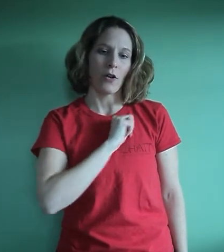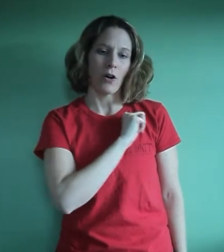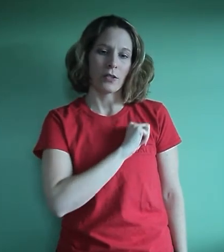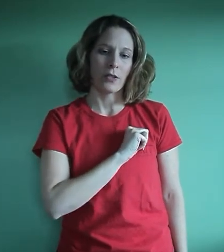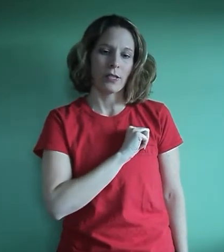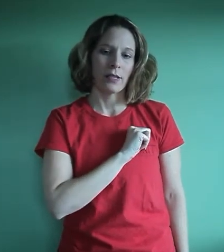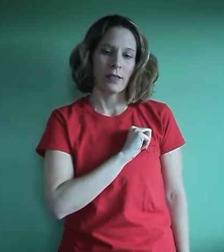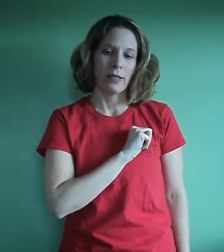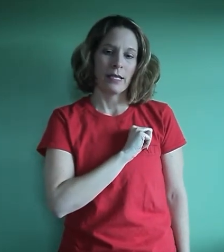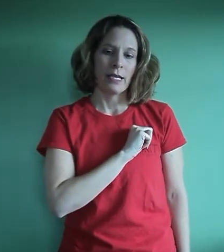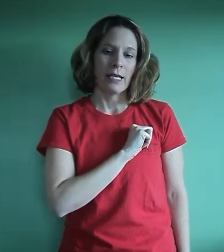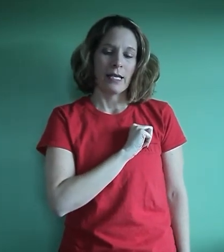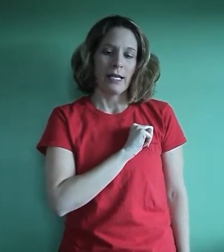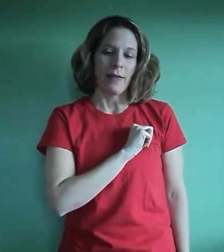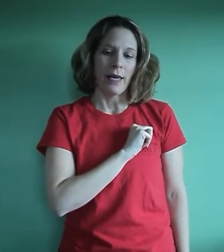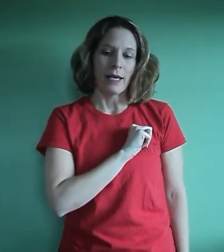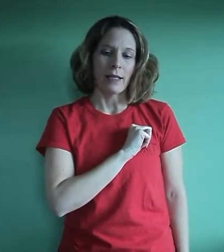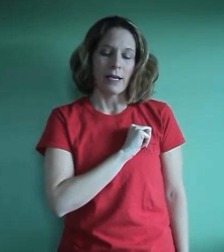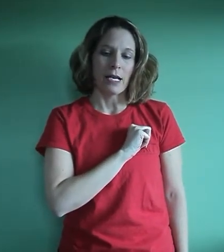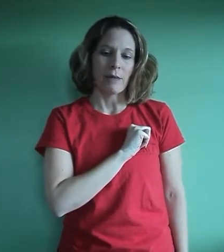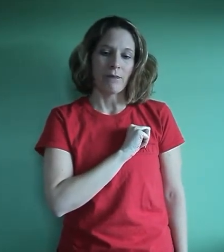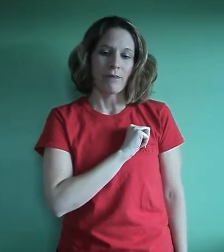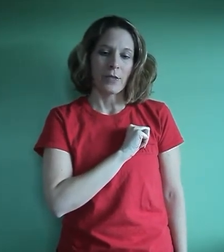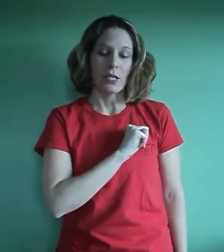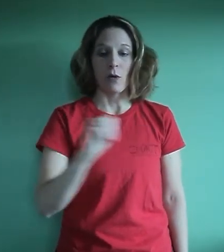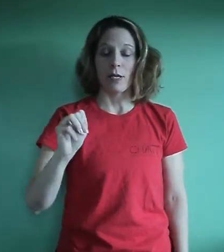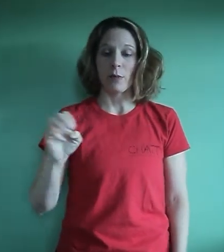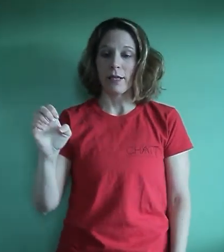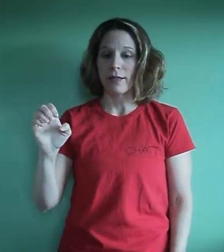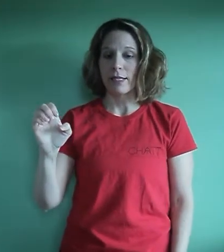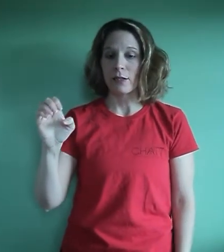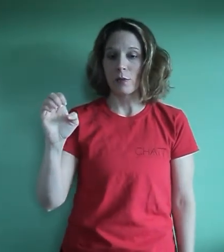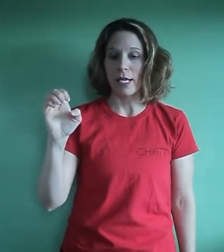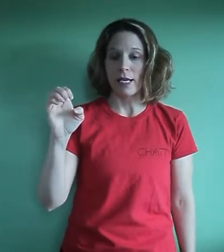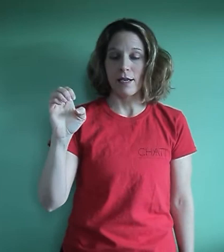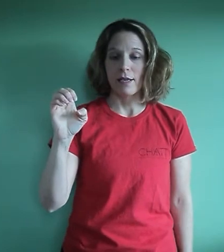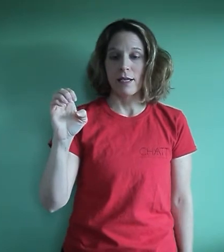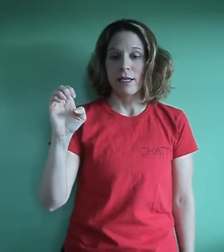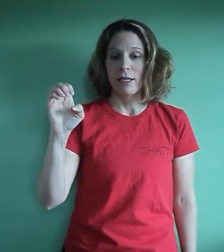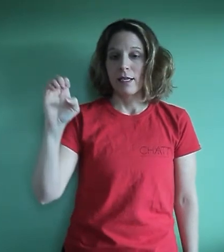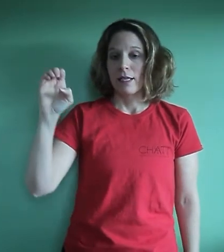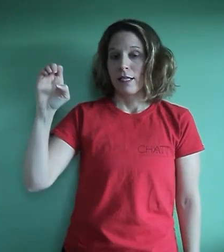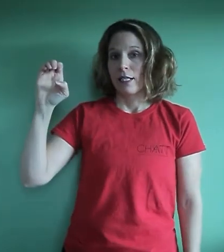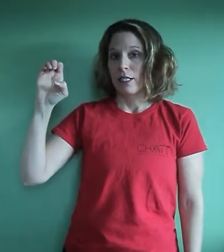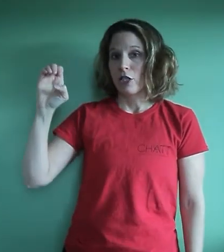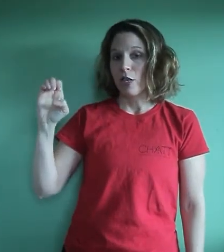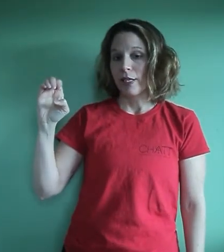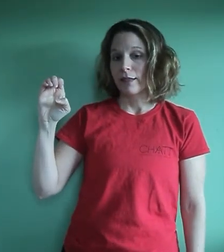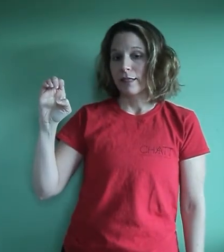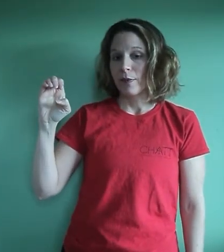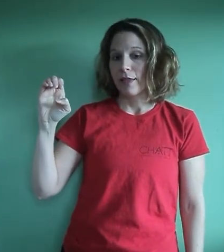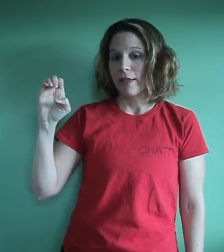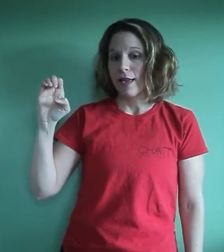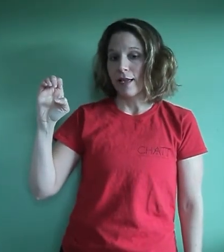heart. And then, so it'll be like this. It'll be Jim and Elizabeth